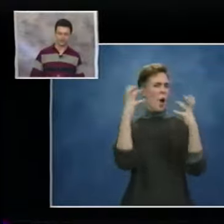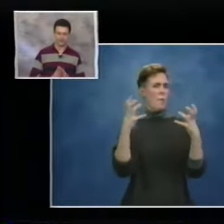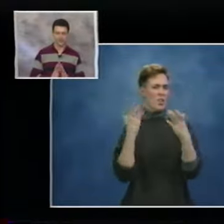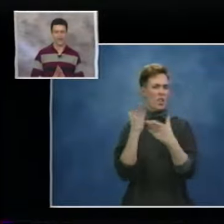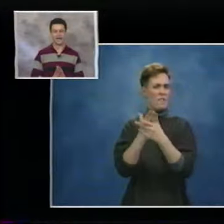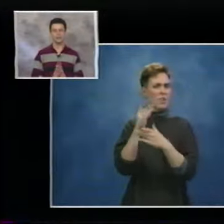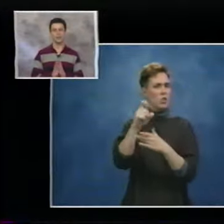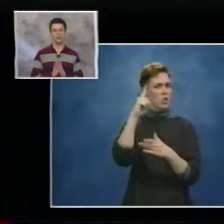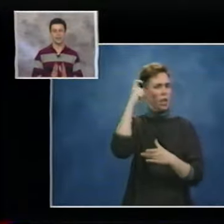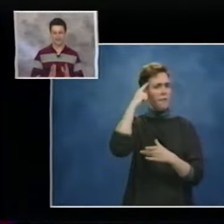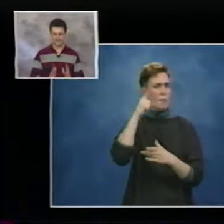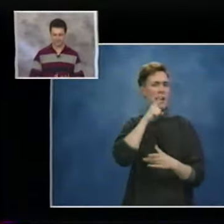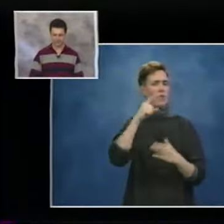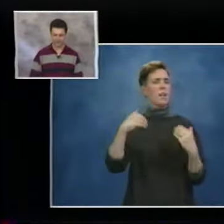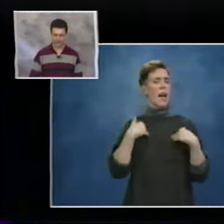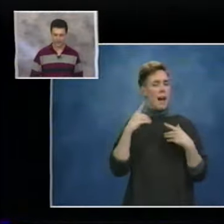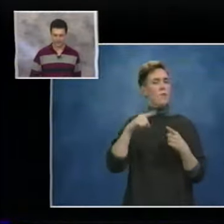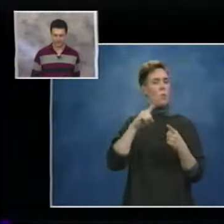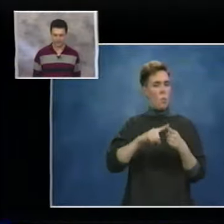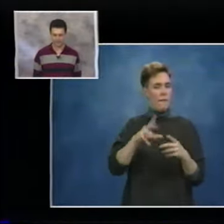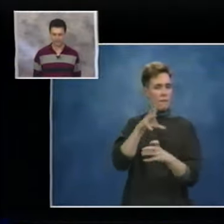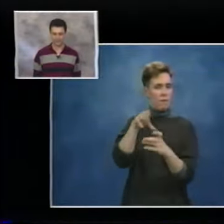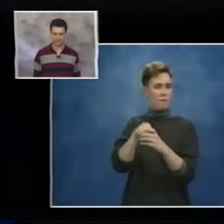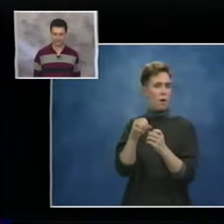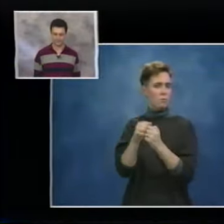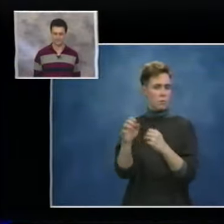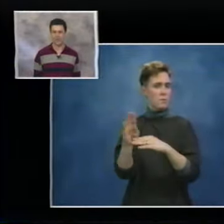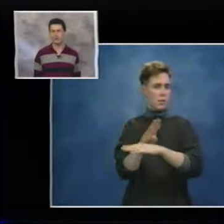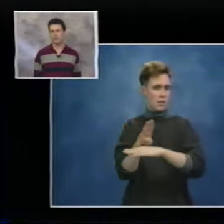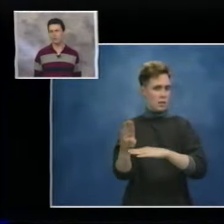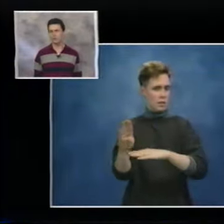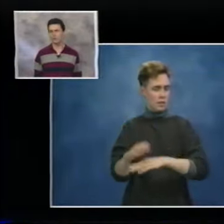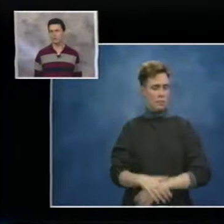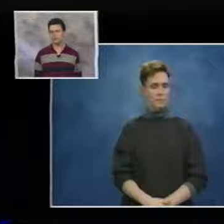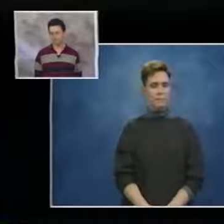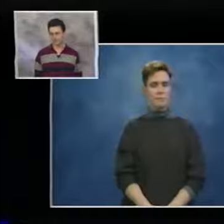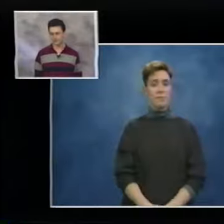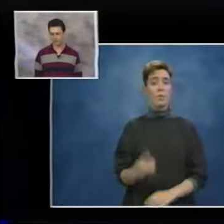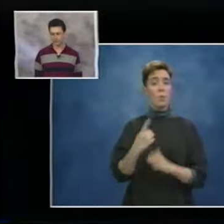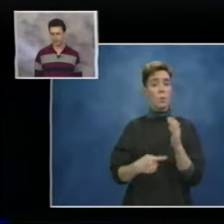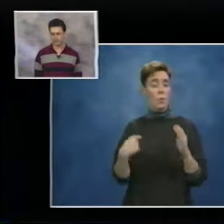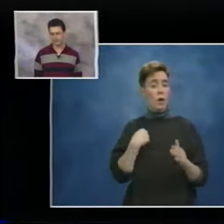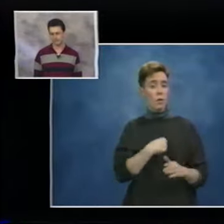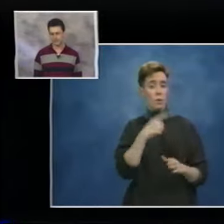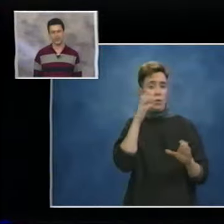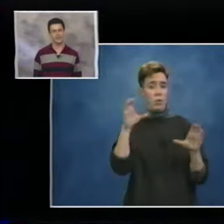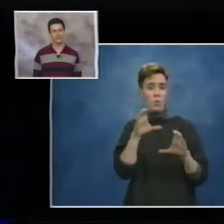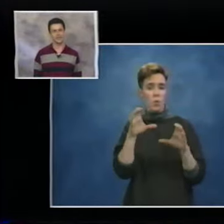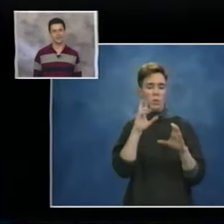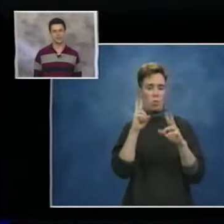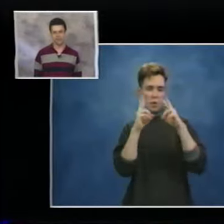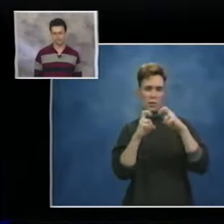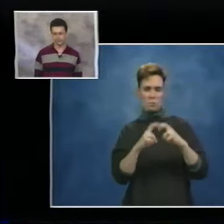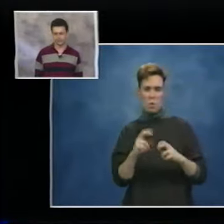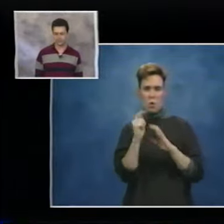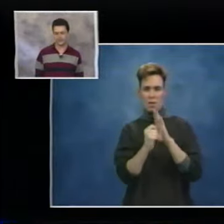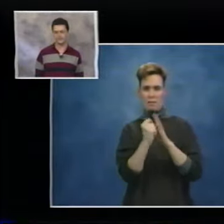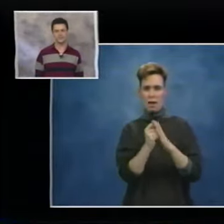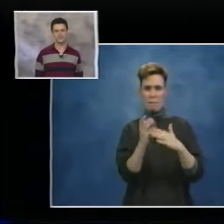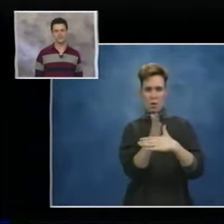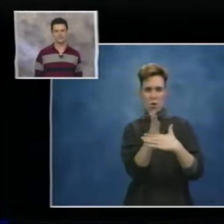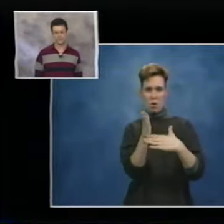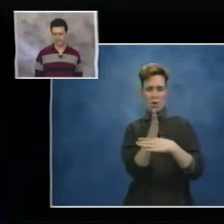actually have when they get involved in business? What we're going to do is we're going to explore a time period in American history